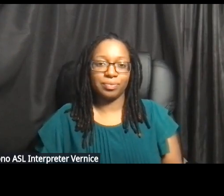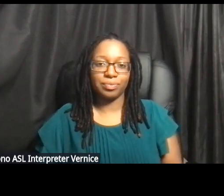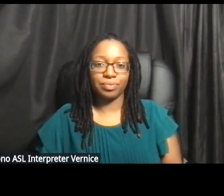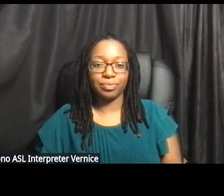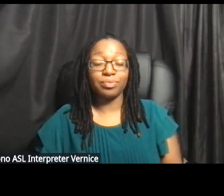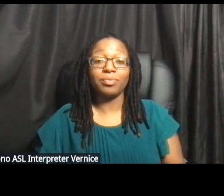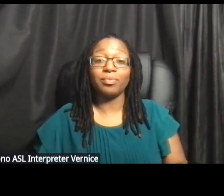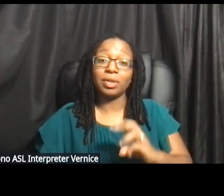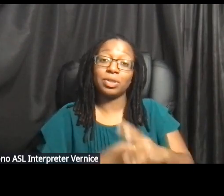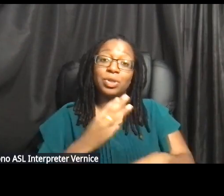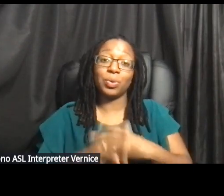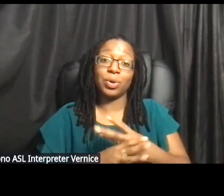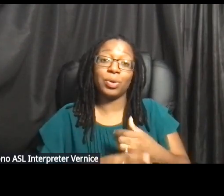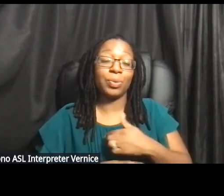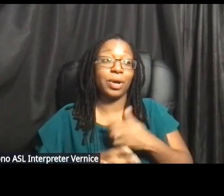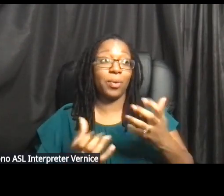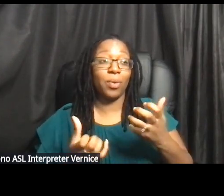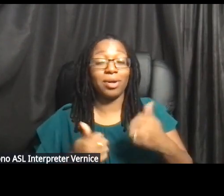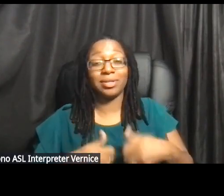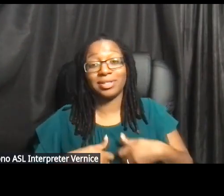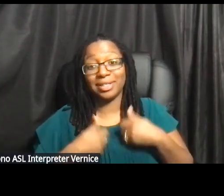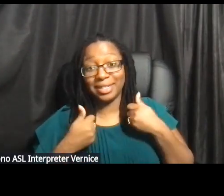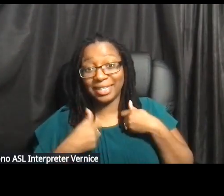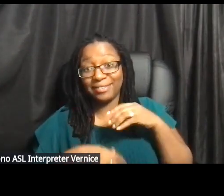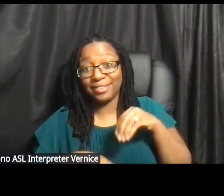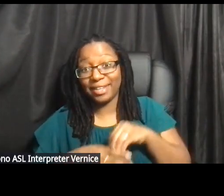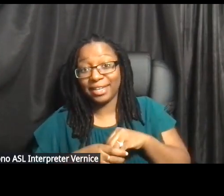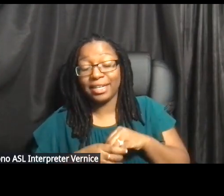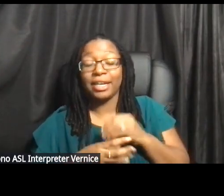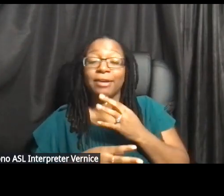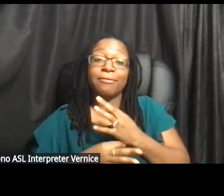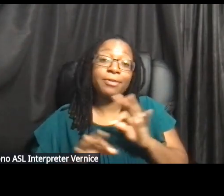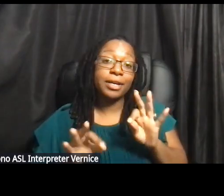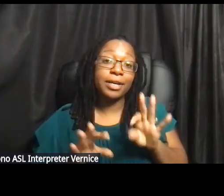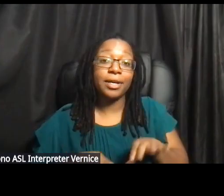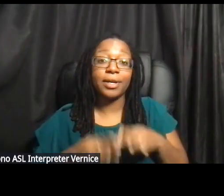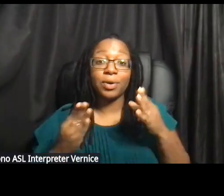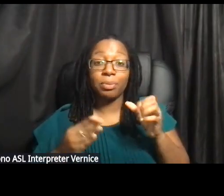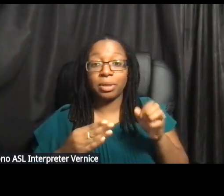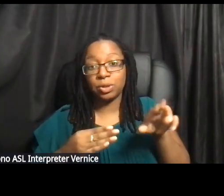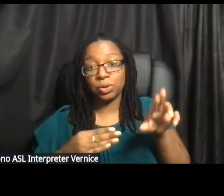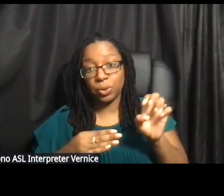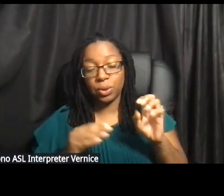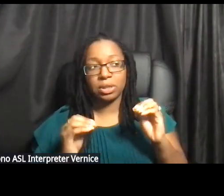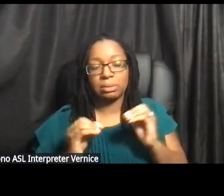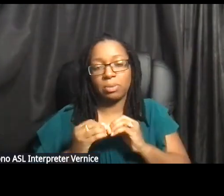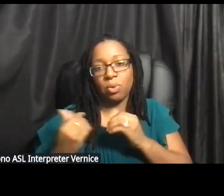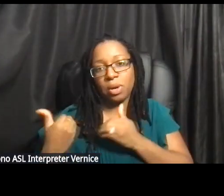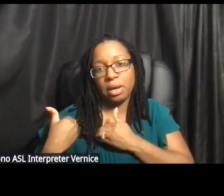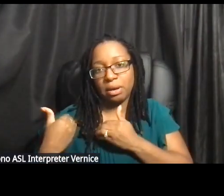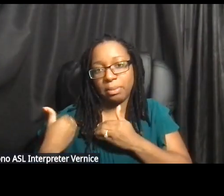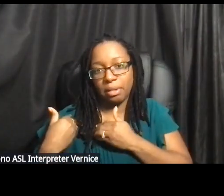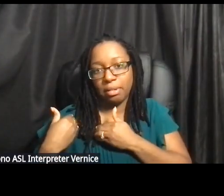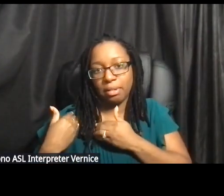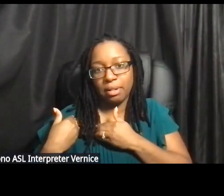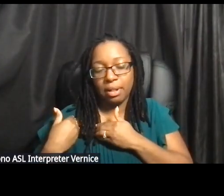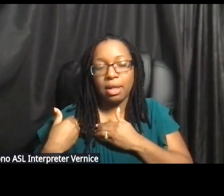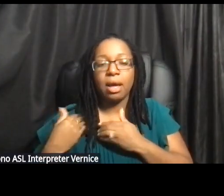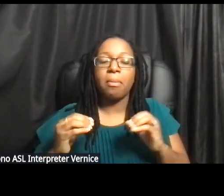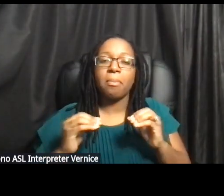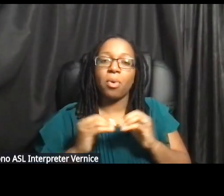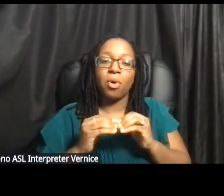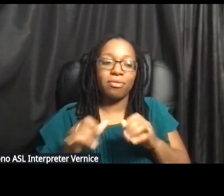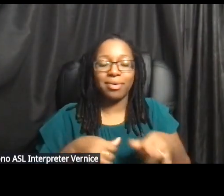we want to live in, or at least the world I want to live in, free and open source software is a much more accountable and commons-based approach, as it